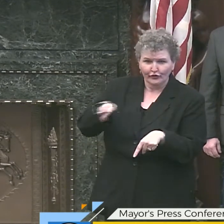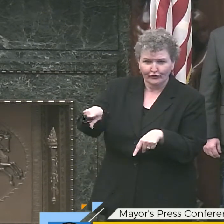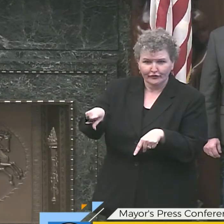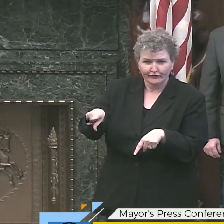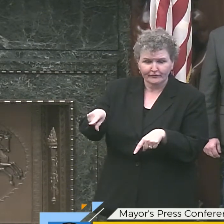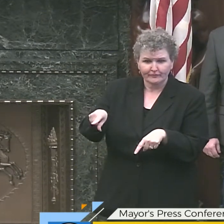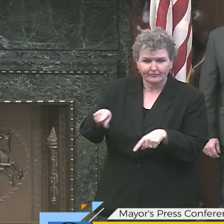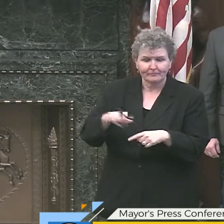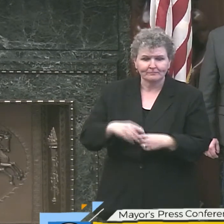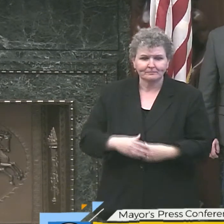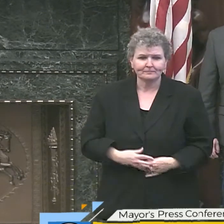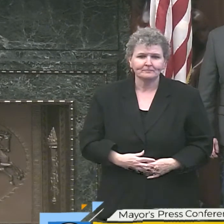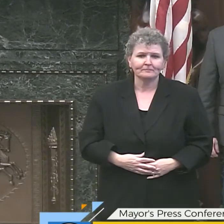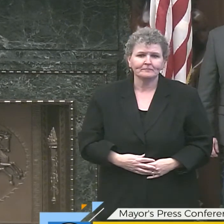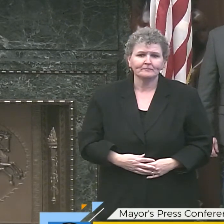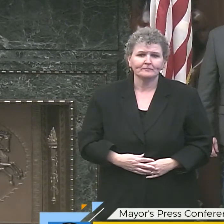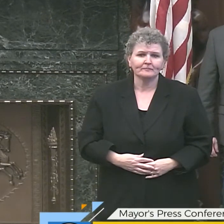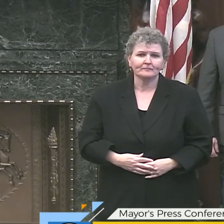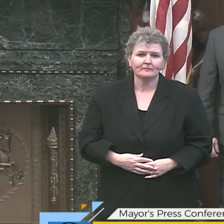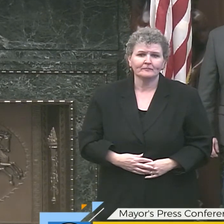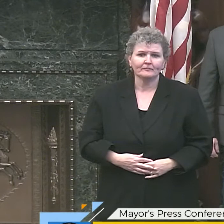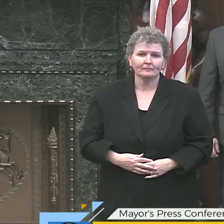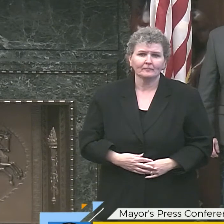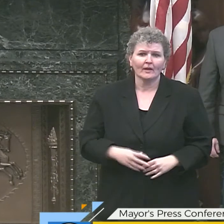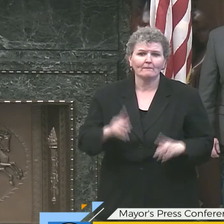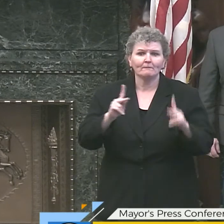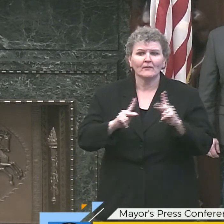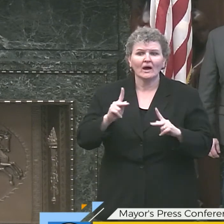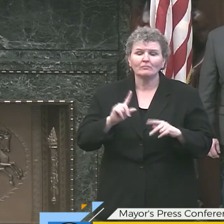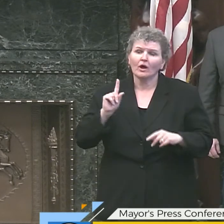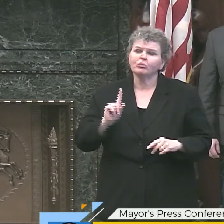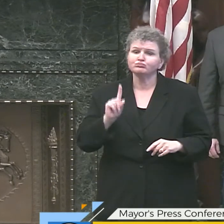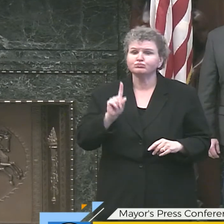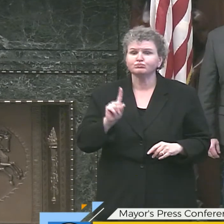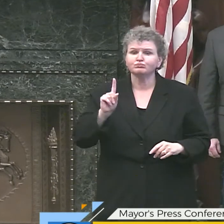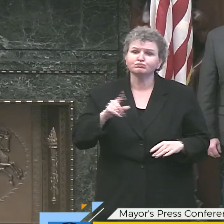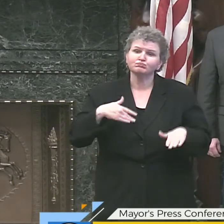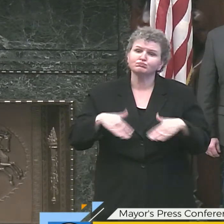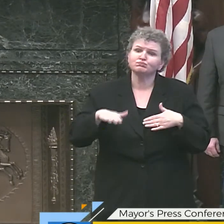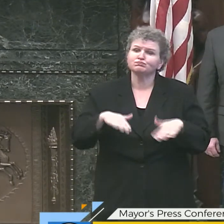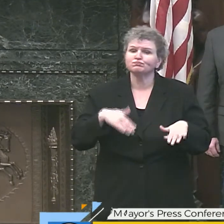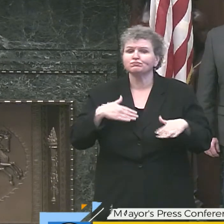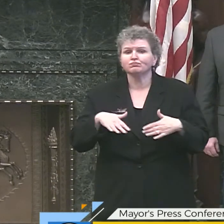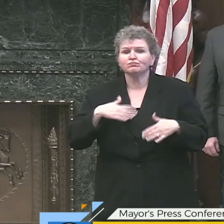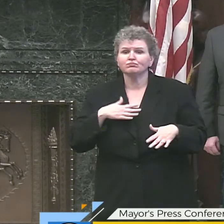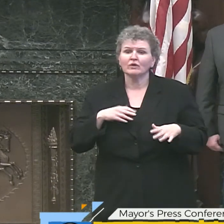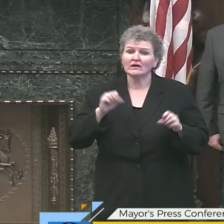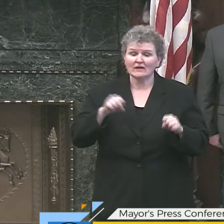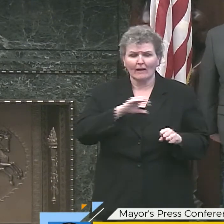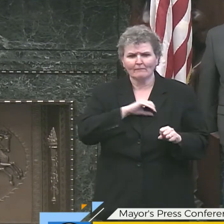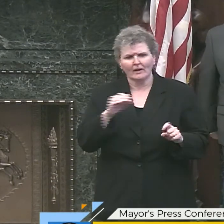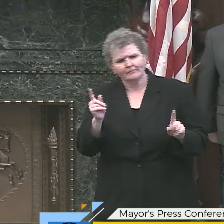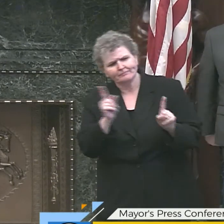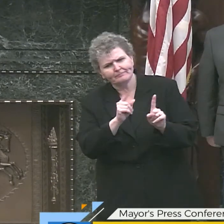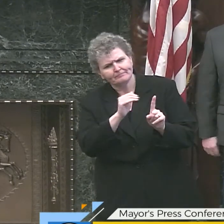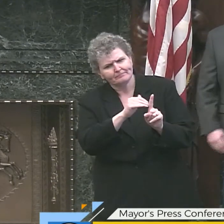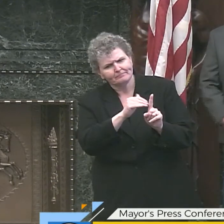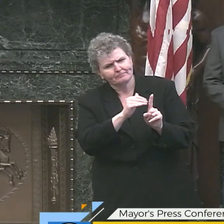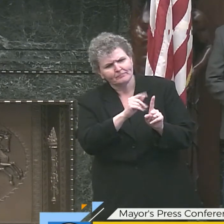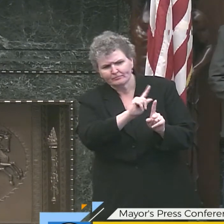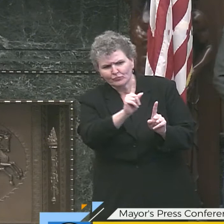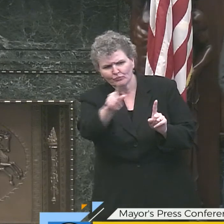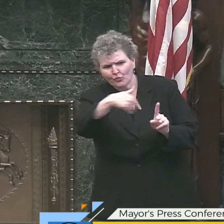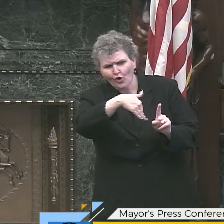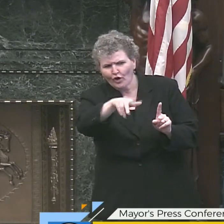to make the vehicle and pedestrian stops solely to check if civilians are complying with the rules? No. So the